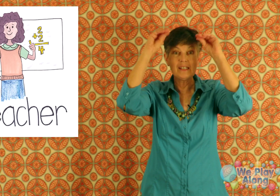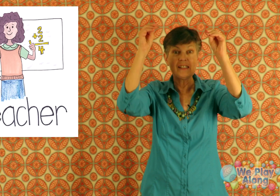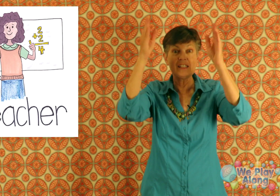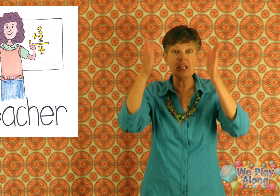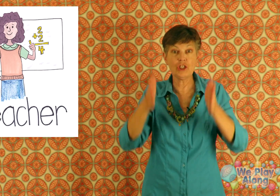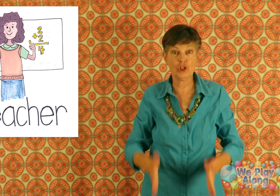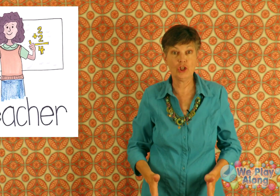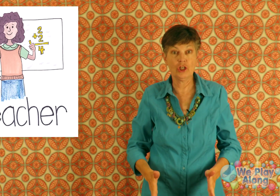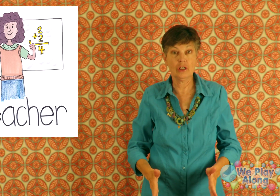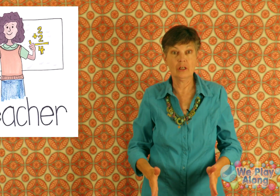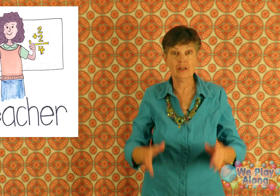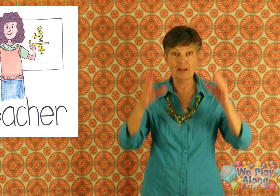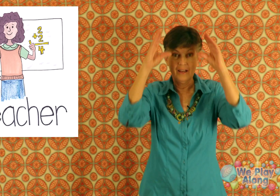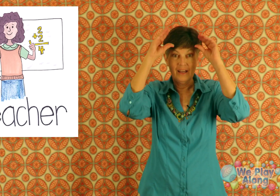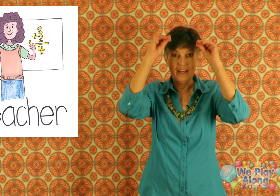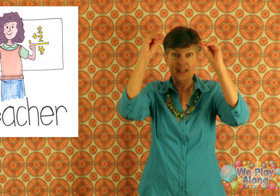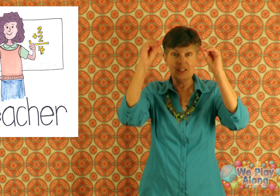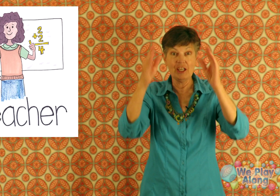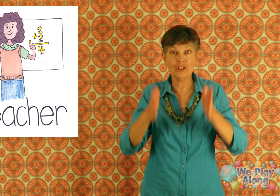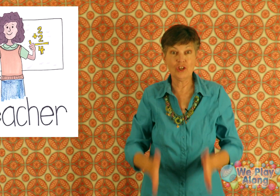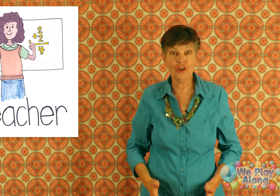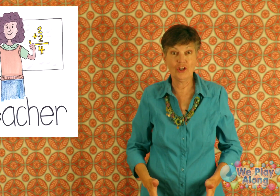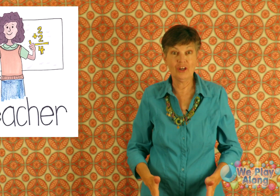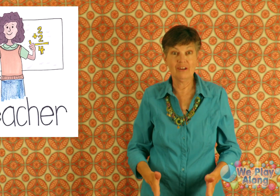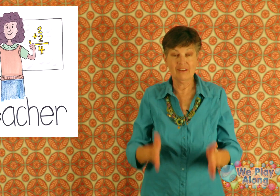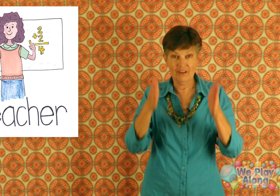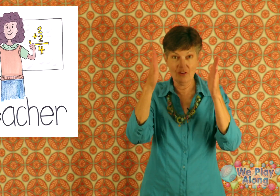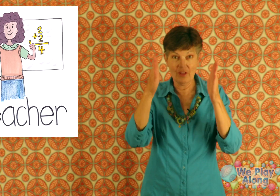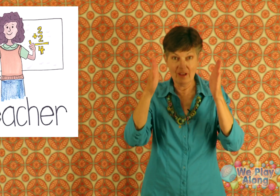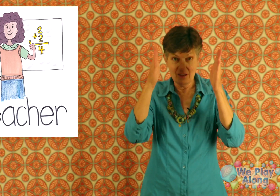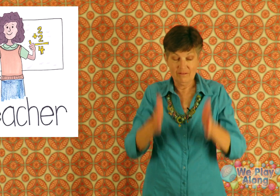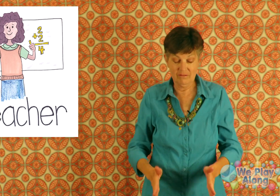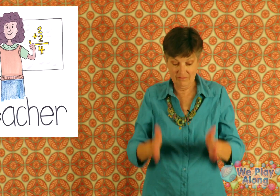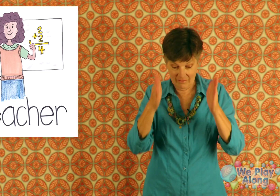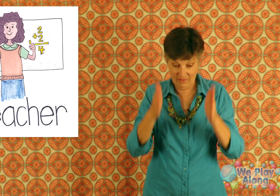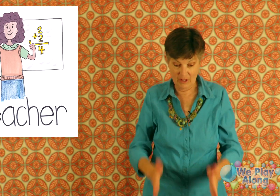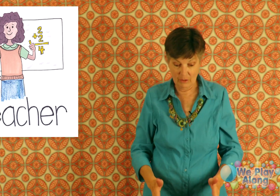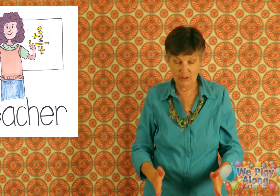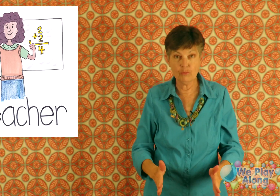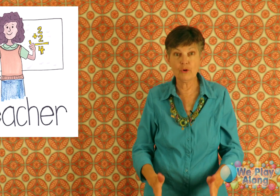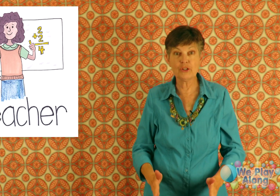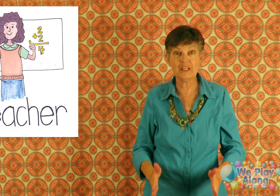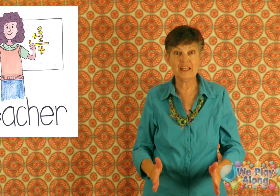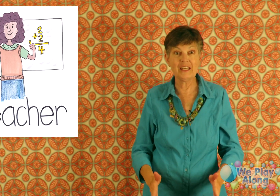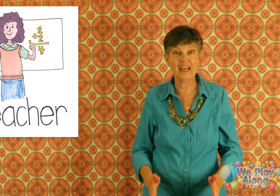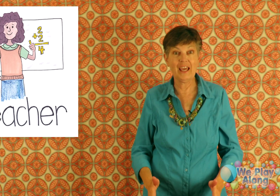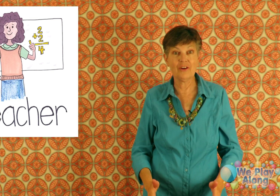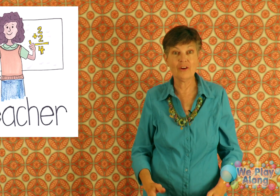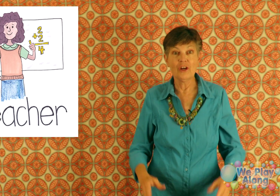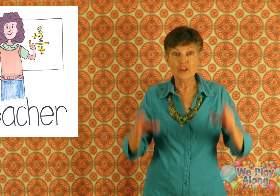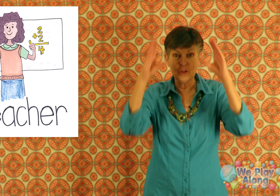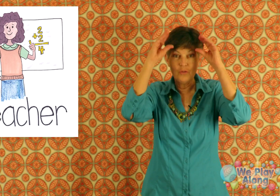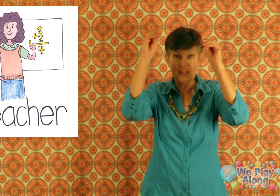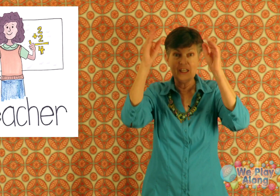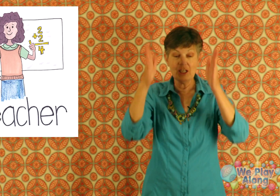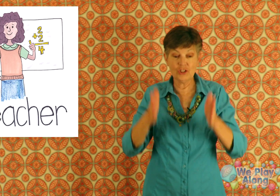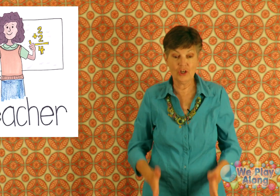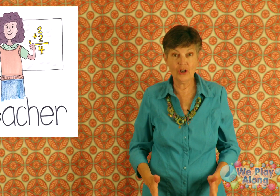is teacher, teacher, or the person indicator. So the teacher